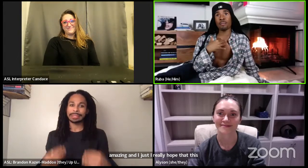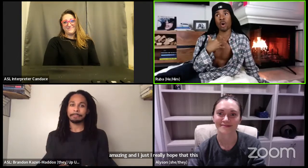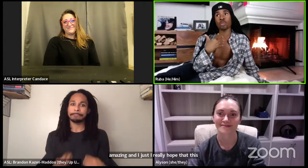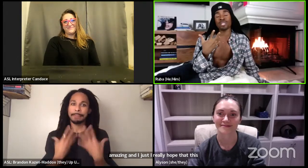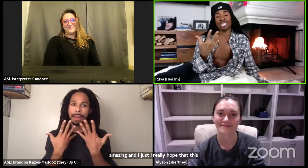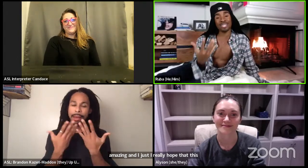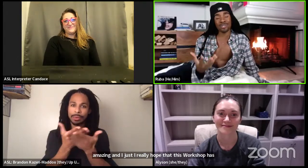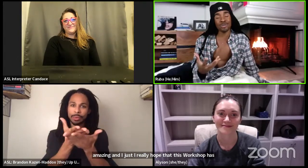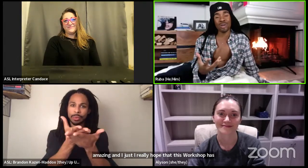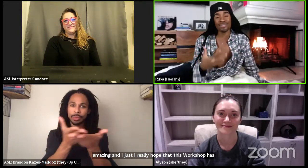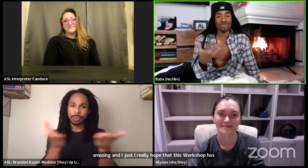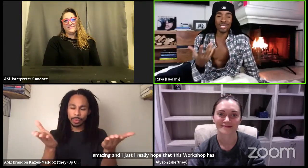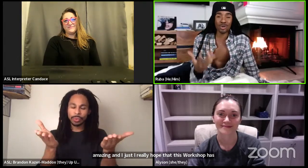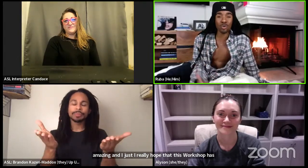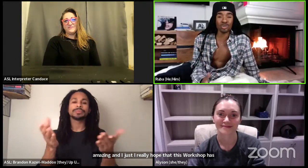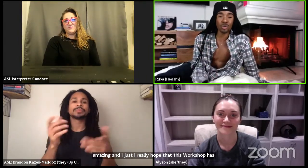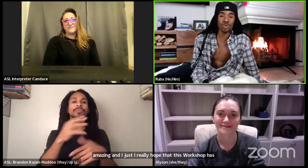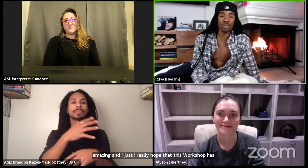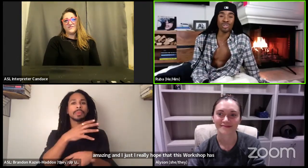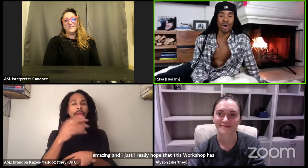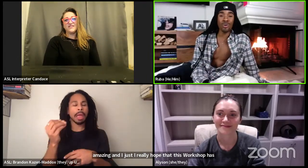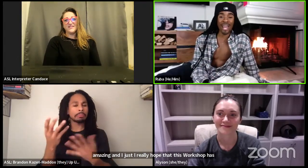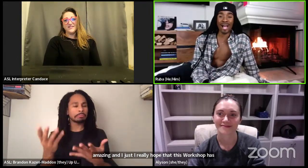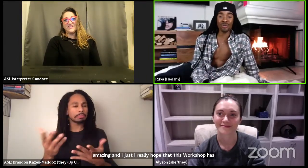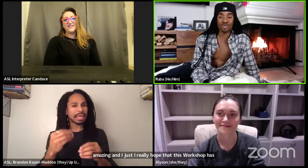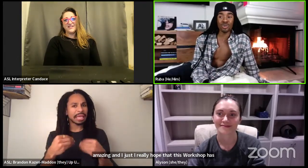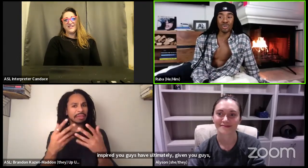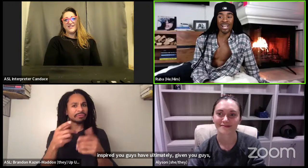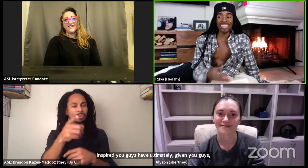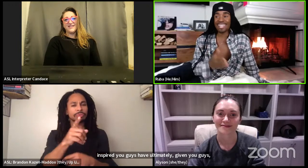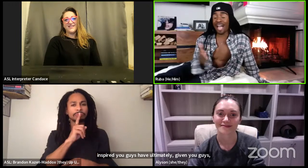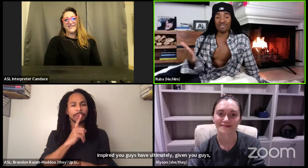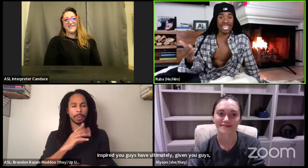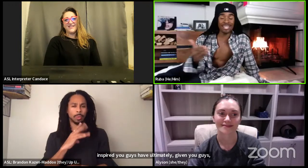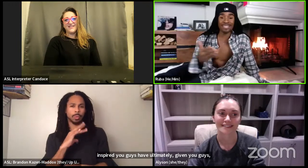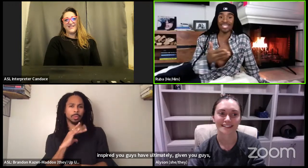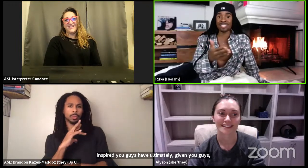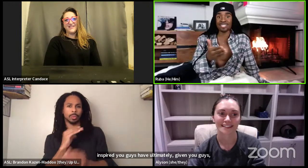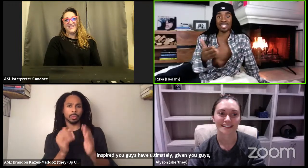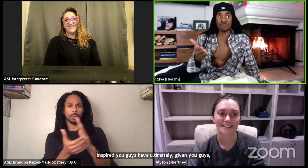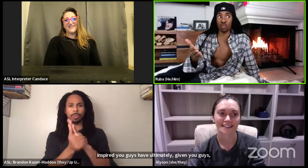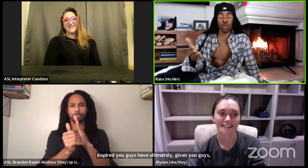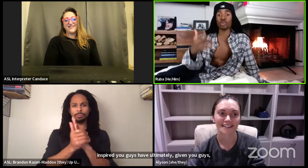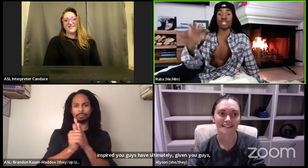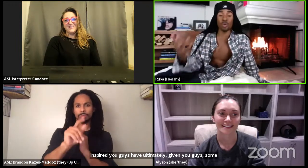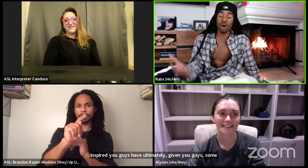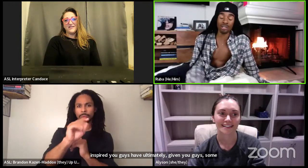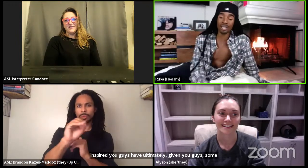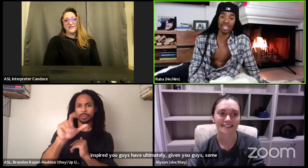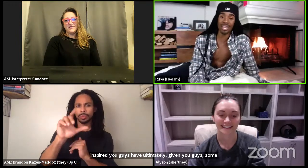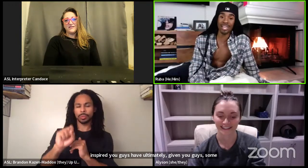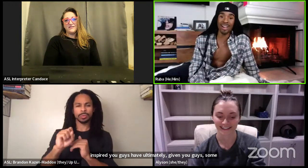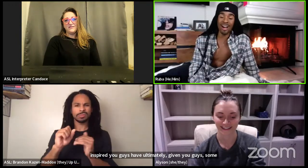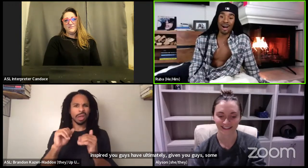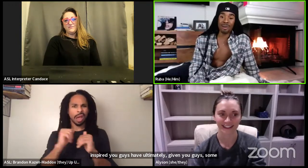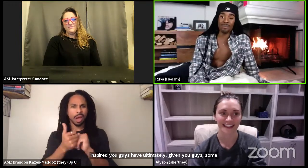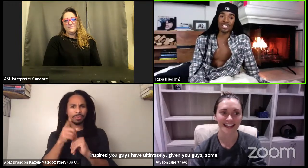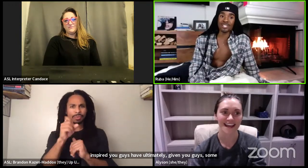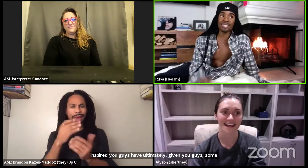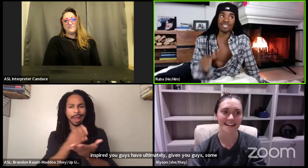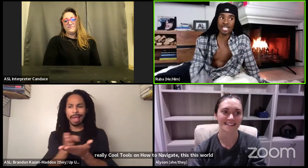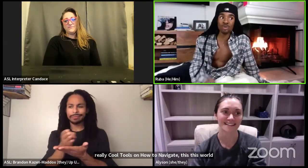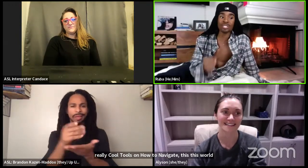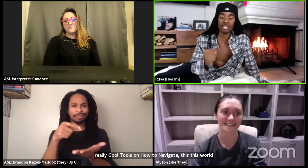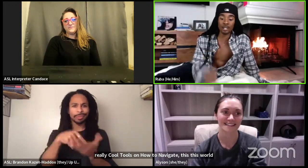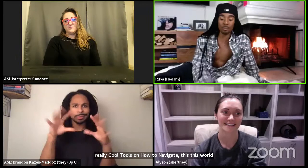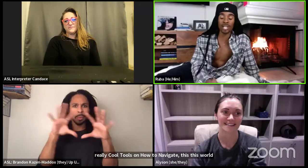have ultimately given you guys some really cool tools on how to navigate this world that we're all living in, and